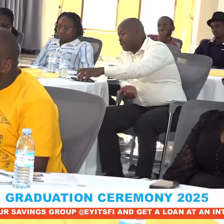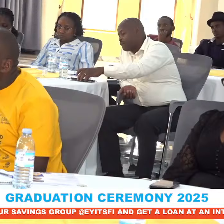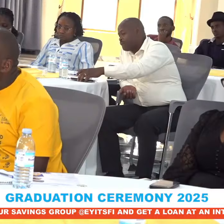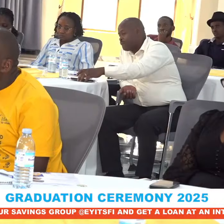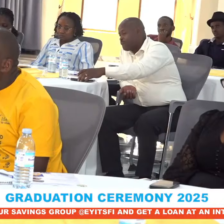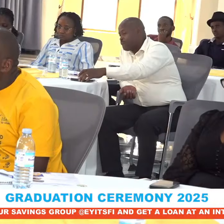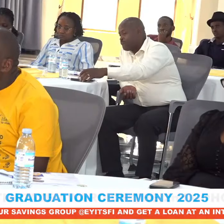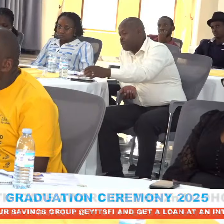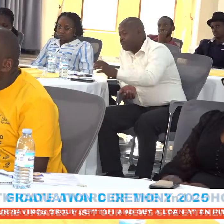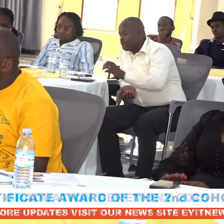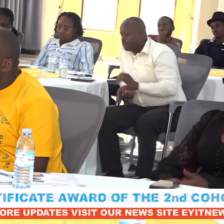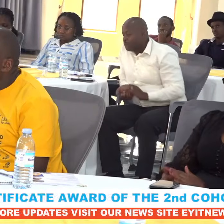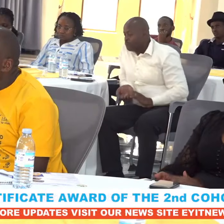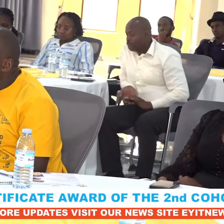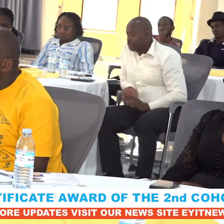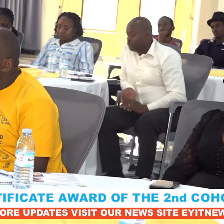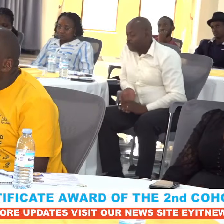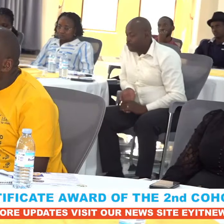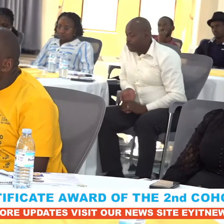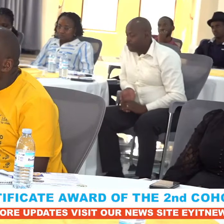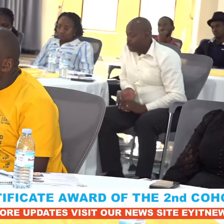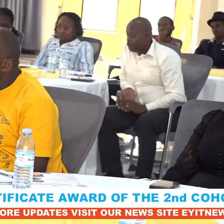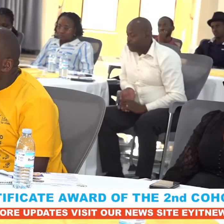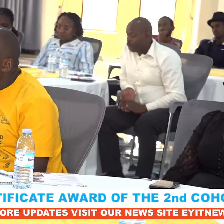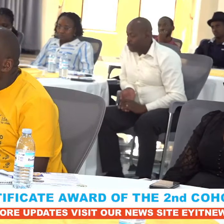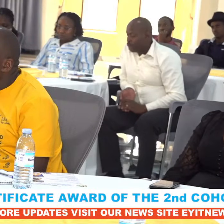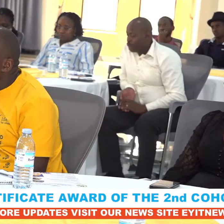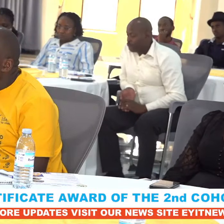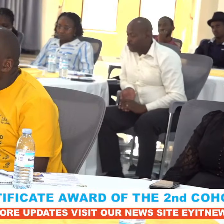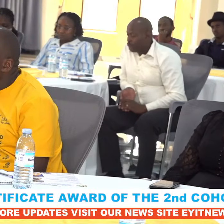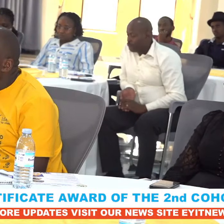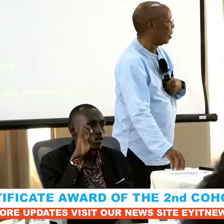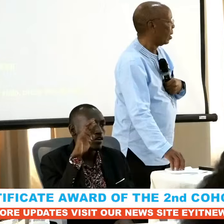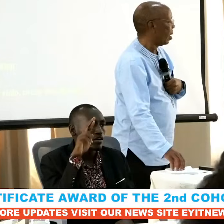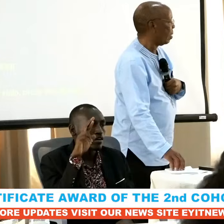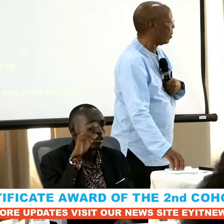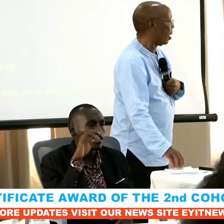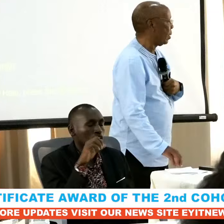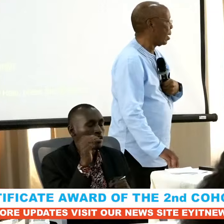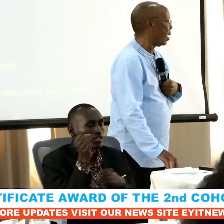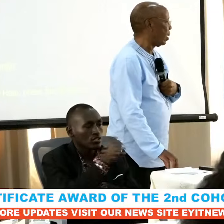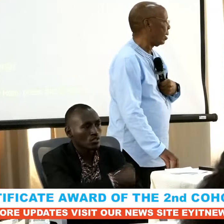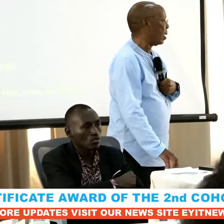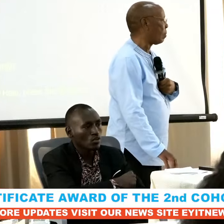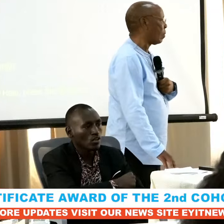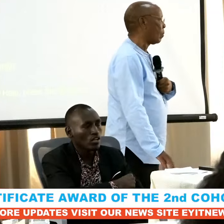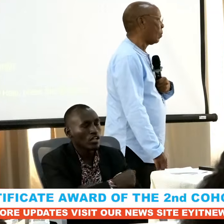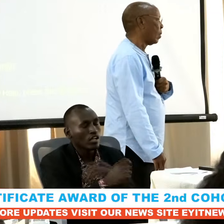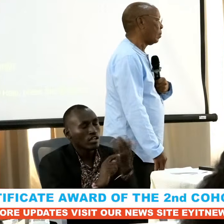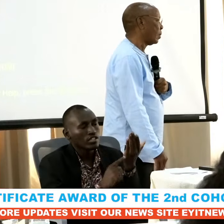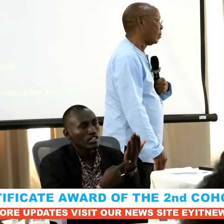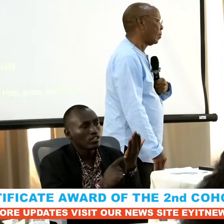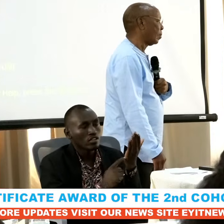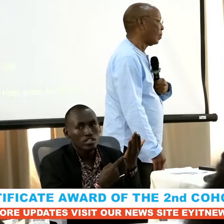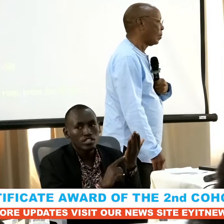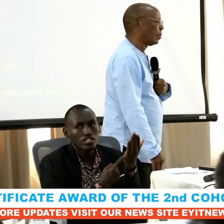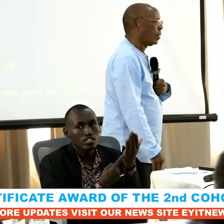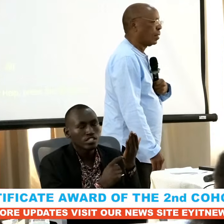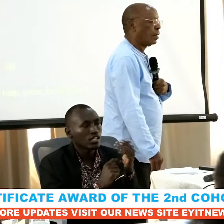I'm glad cyber school technologies have come in handy in a number of our programs.